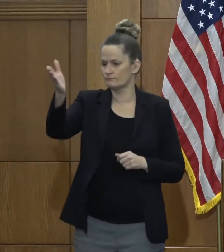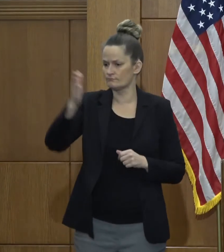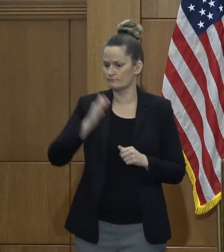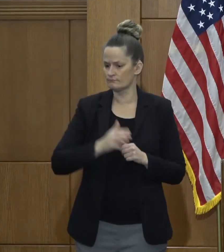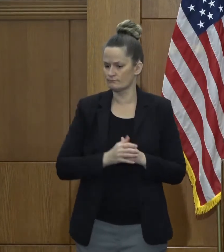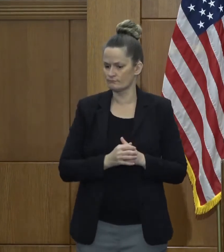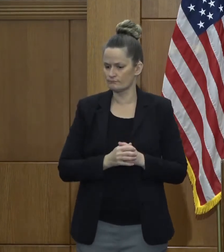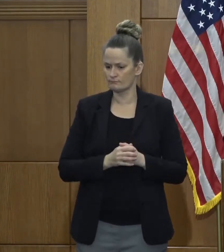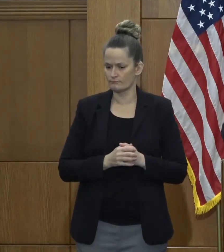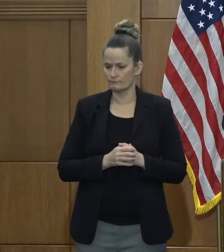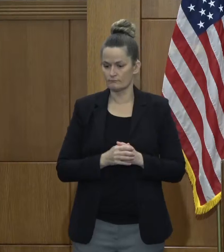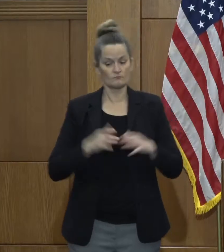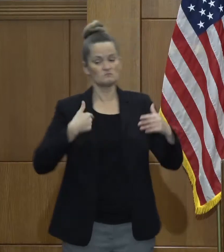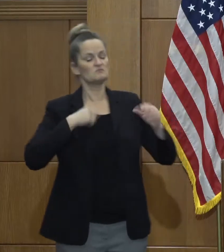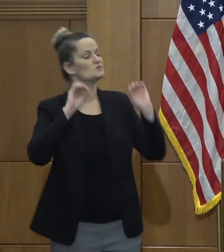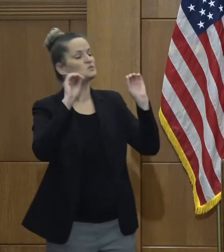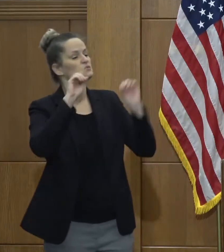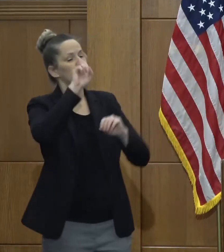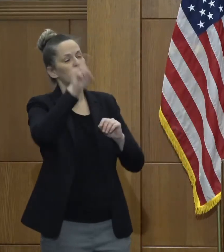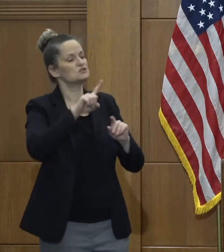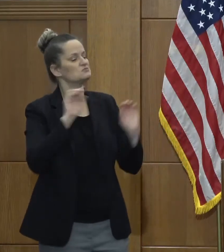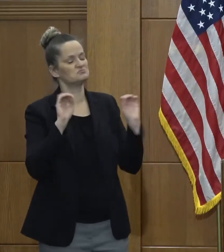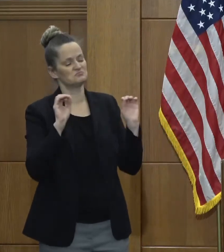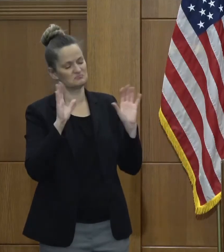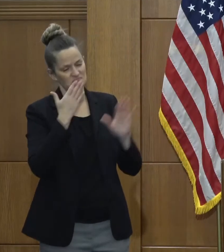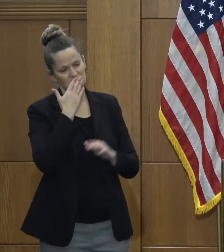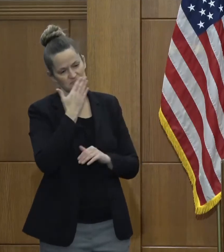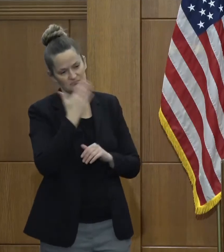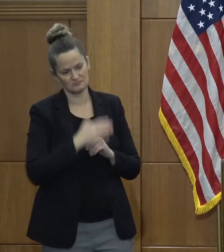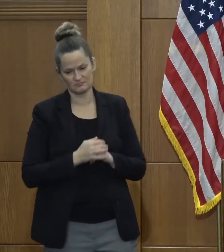I do not have a question. Thank you.